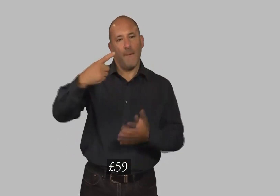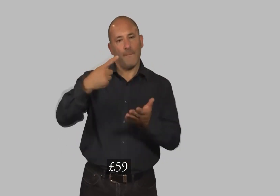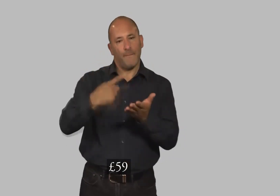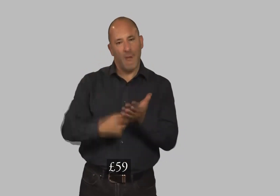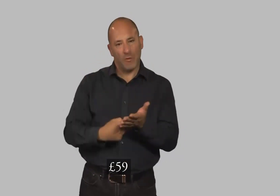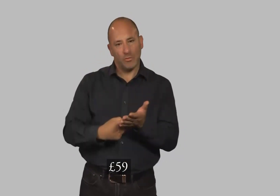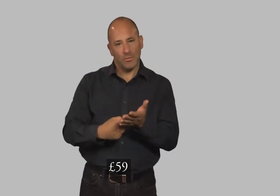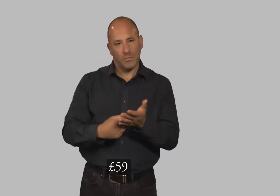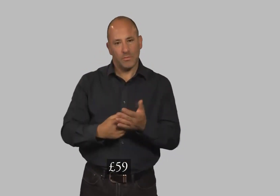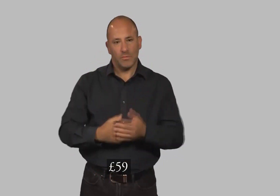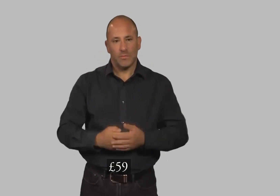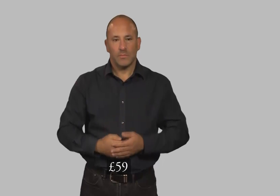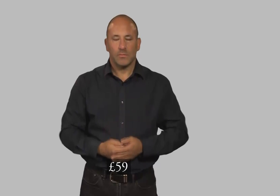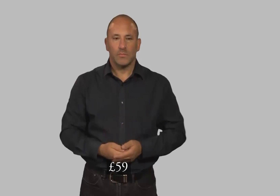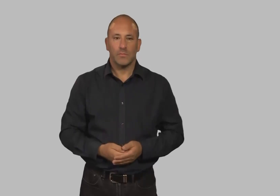59 pounds.